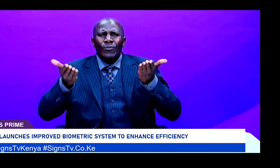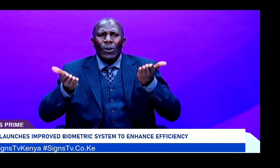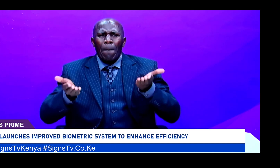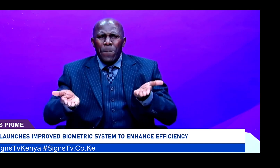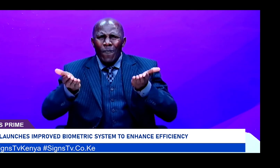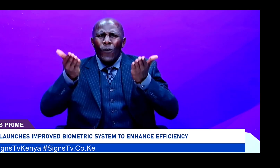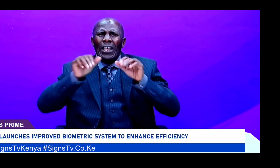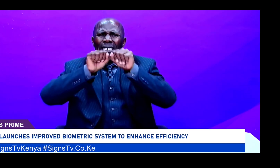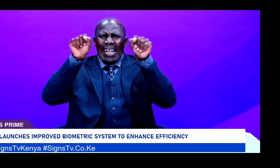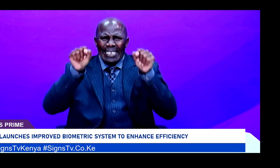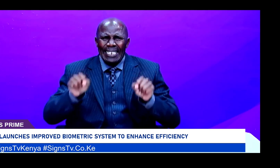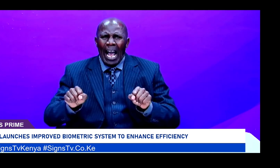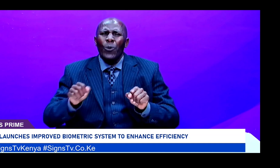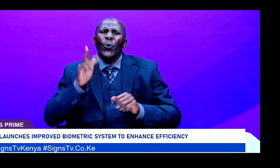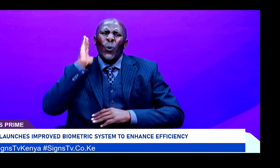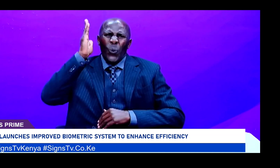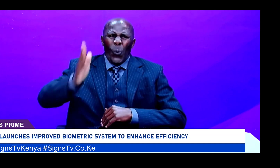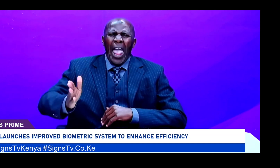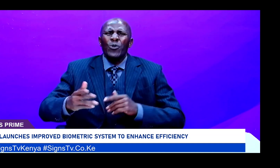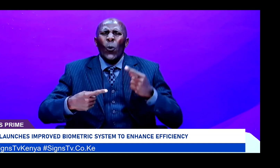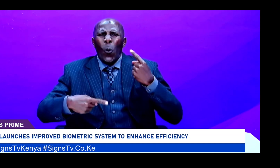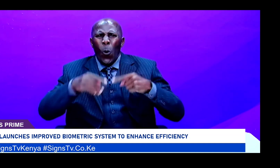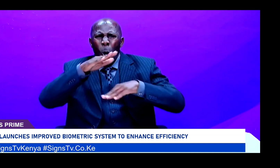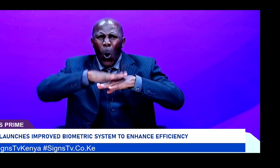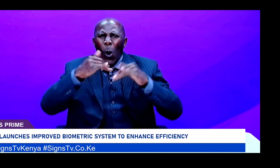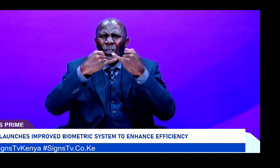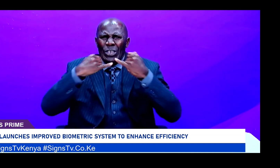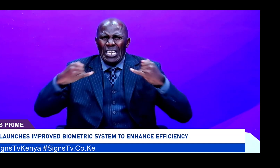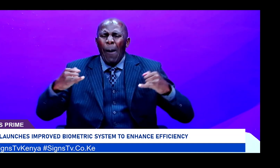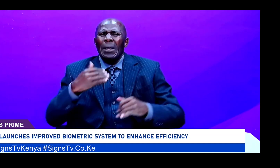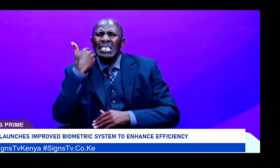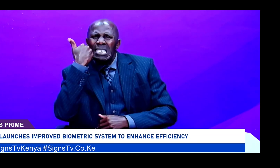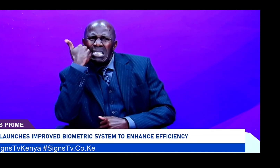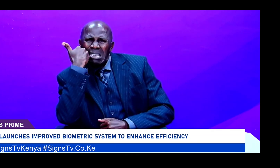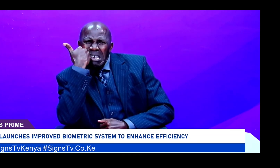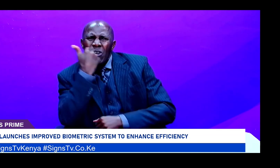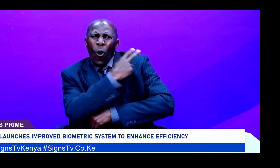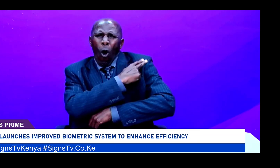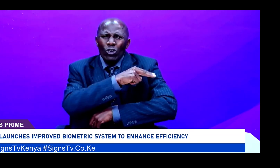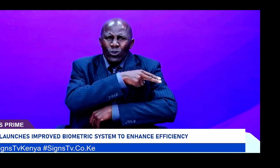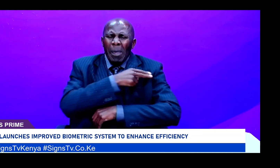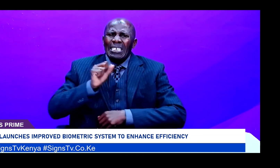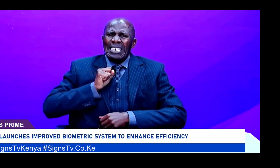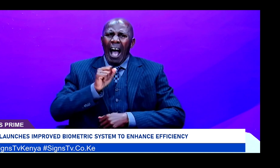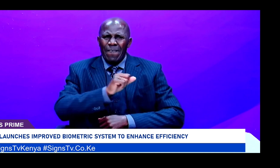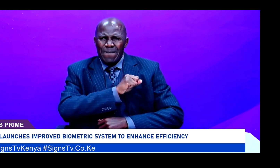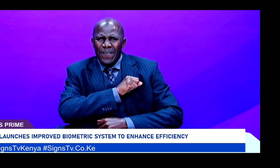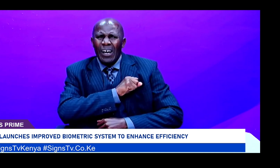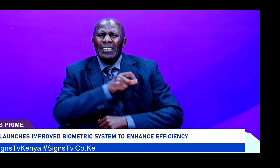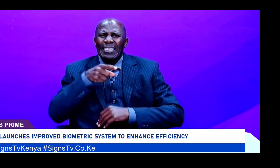The Health Cabinet Secretary Aden Duale announced on Monday that the improved system will securely link patients